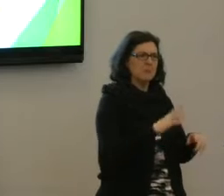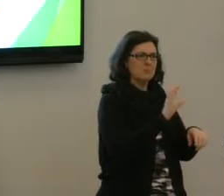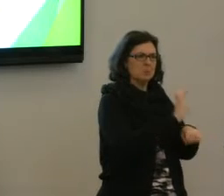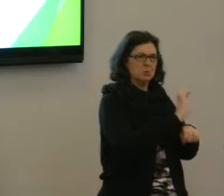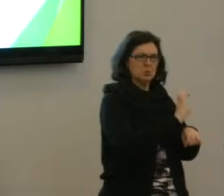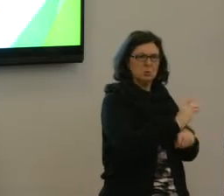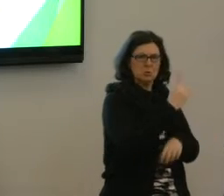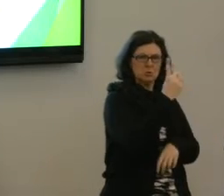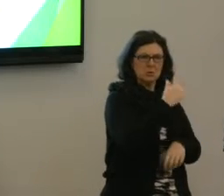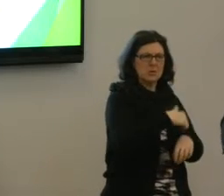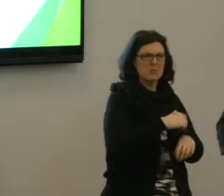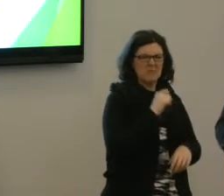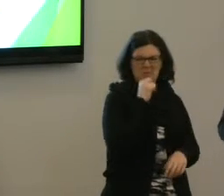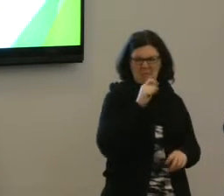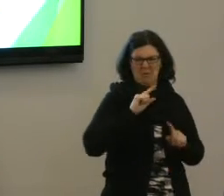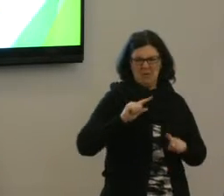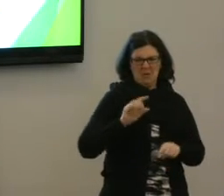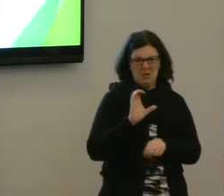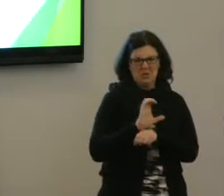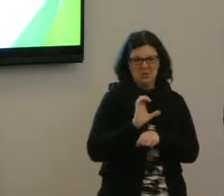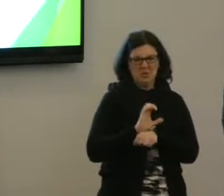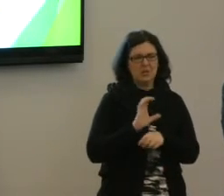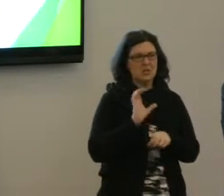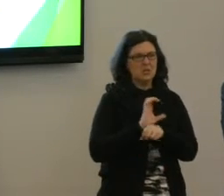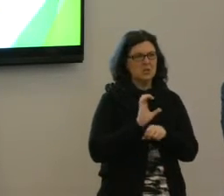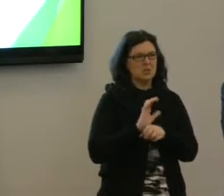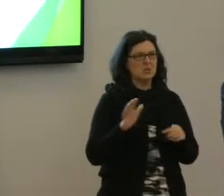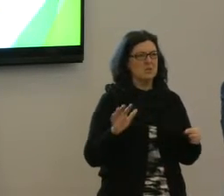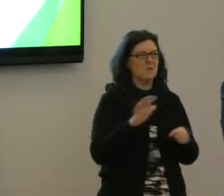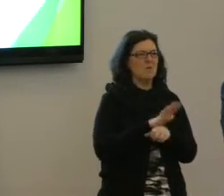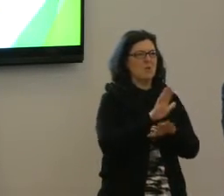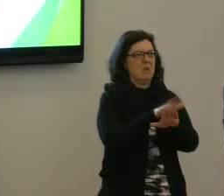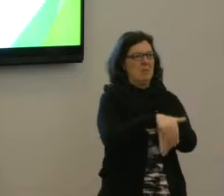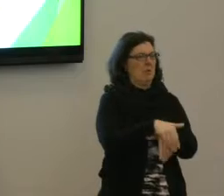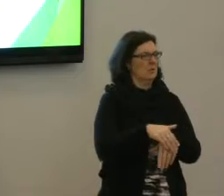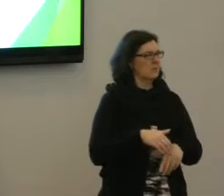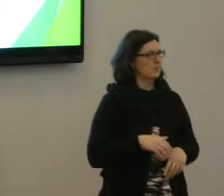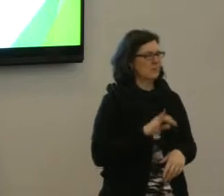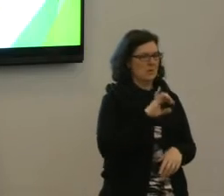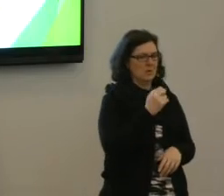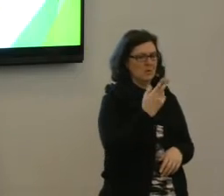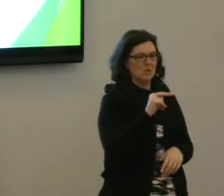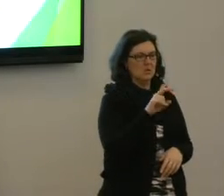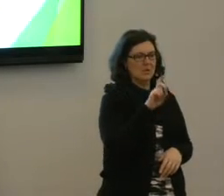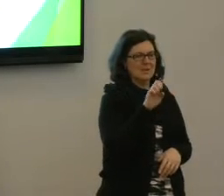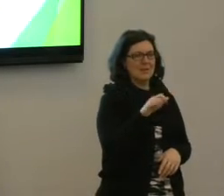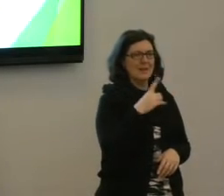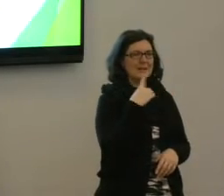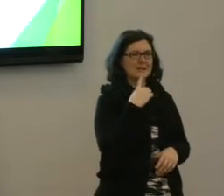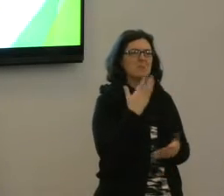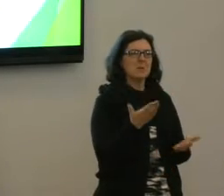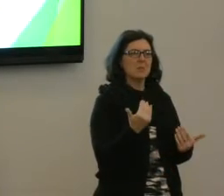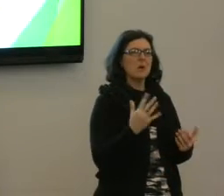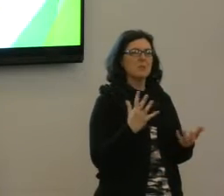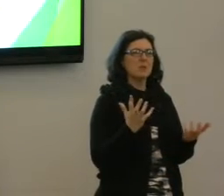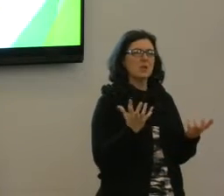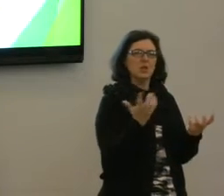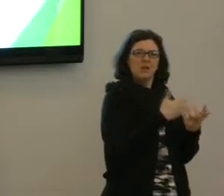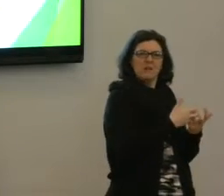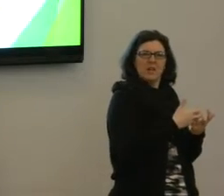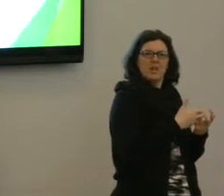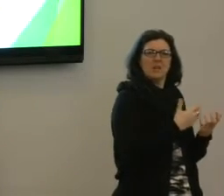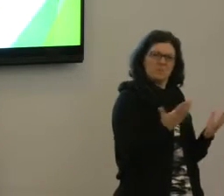sometime." And he said, "I'm not going to go to that church. It's a church full of hypocrites." John Day said, "Well, come on in. You'll fit right in."